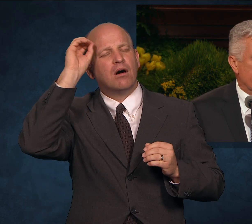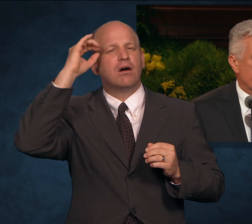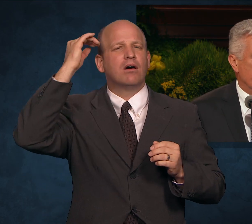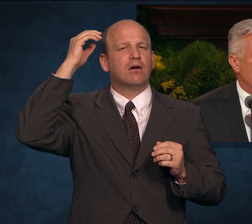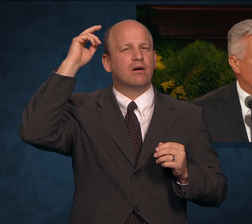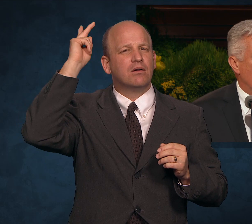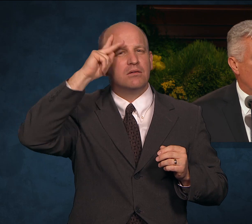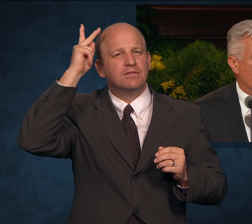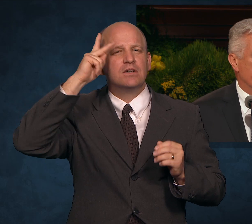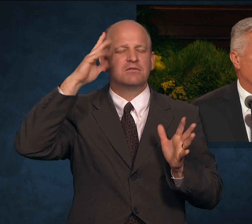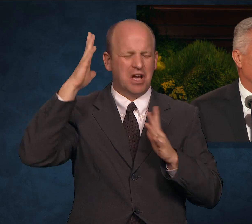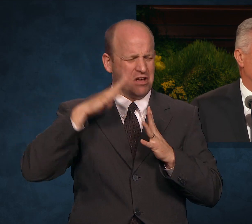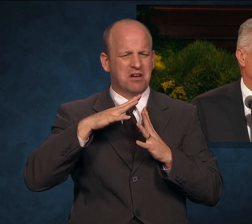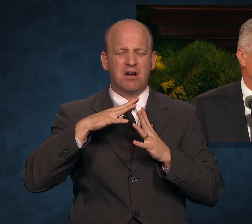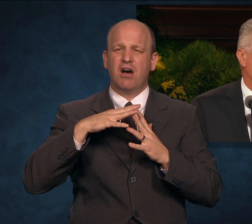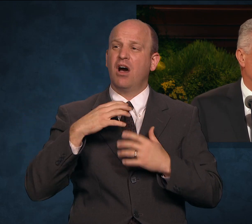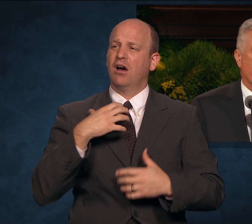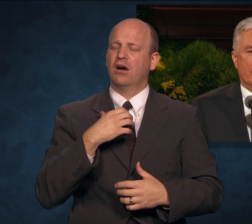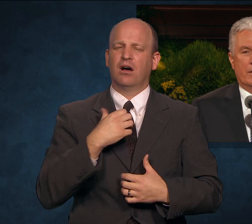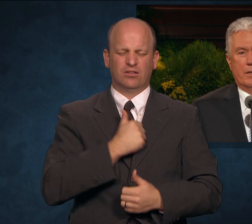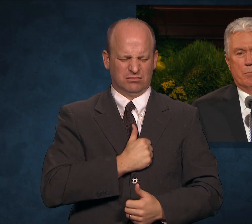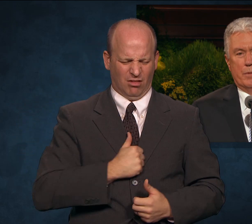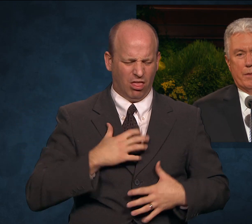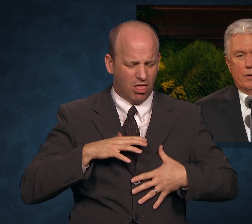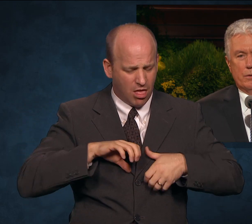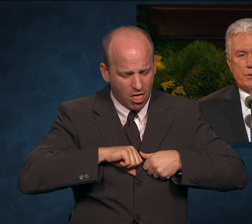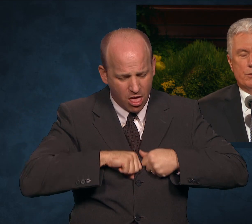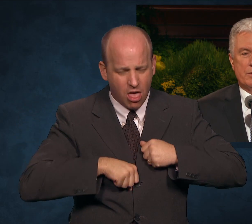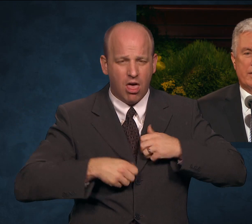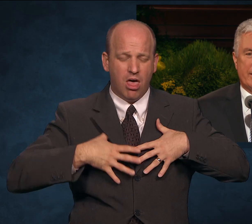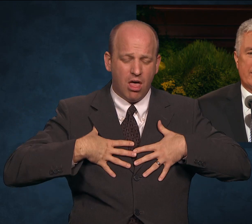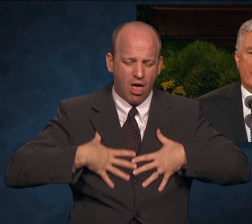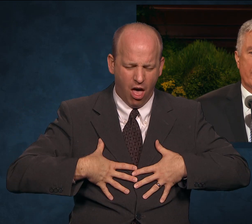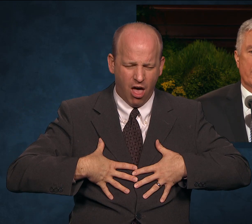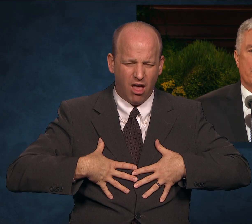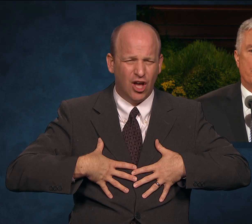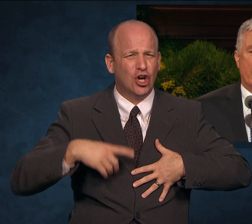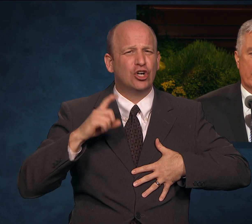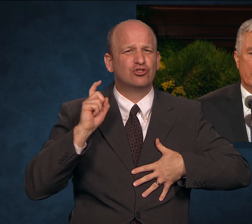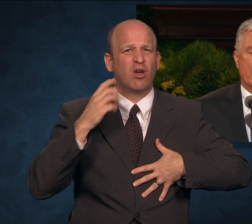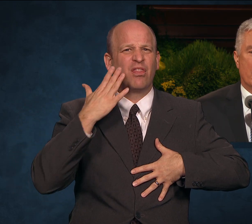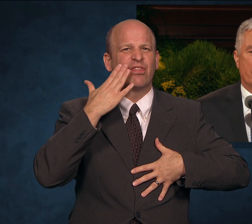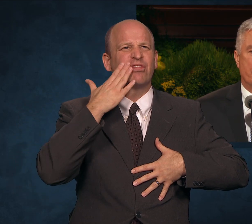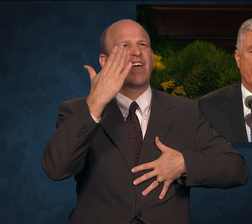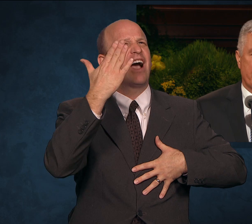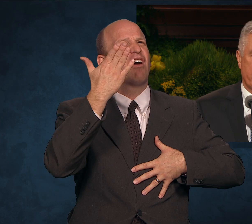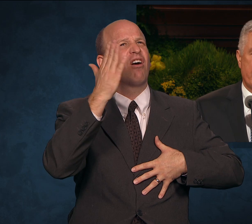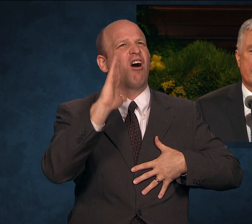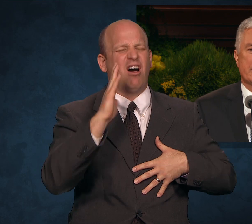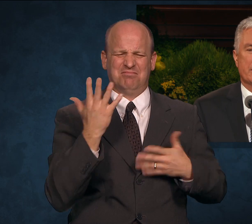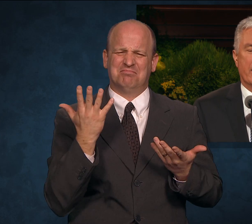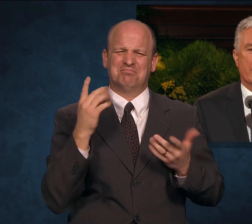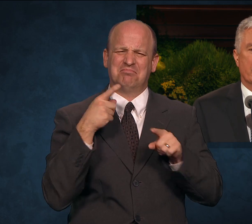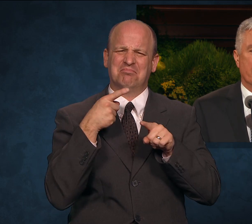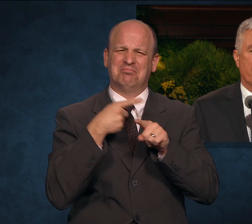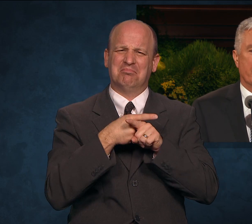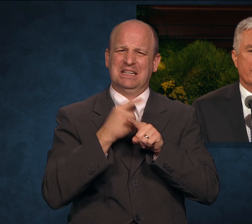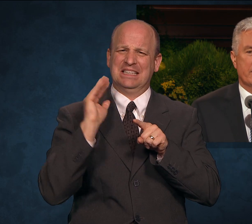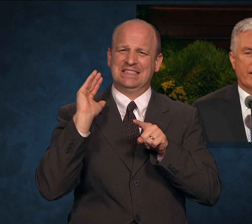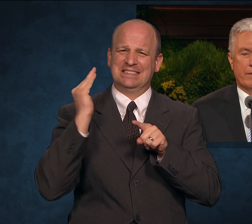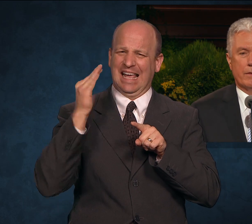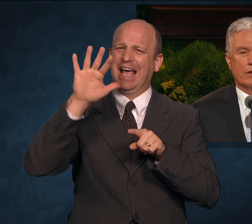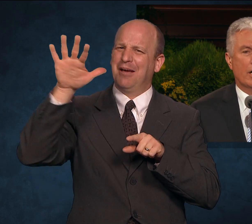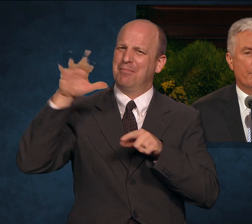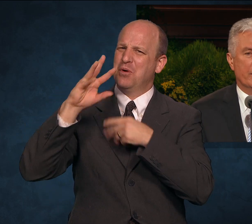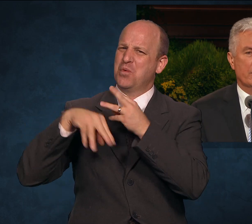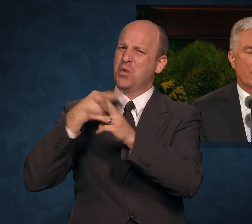give thanks to God but those who set aside the bottle of bitterness and lift